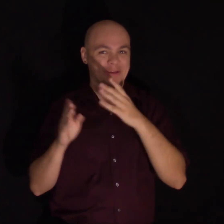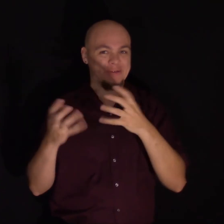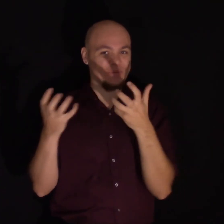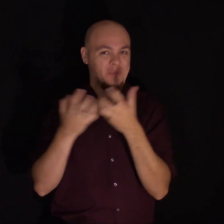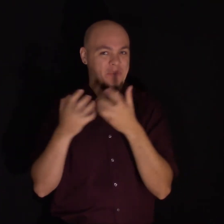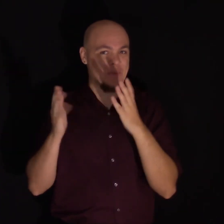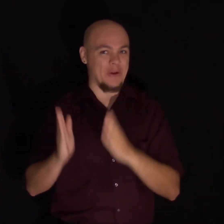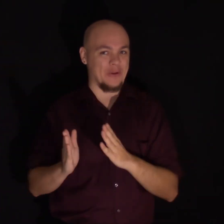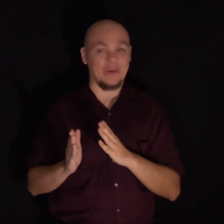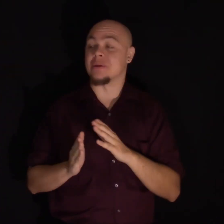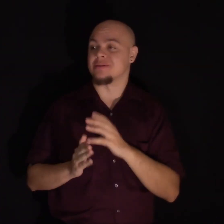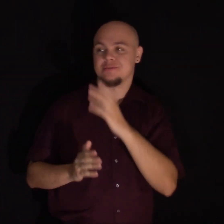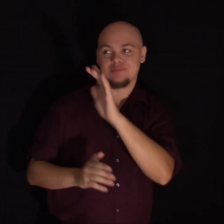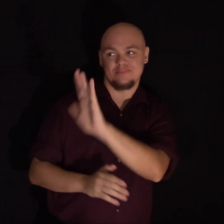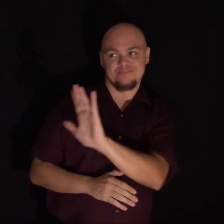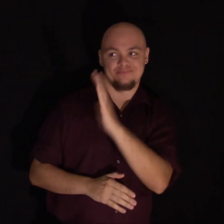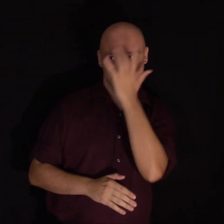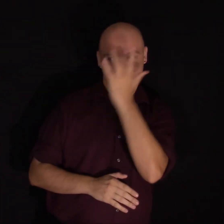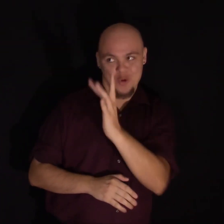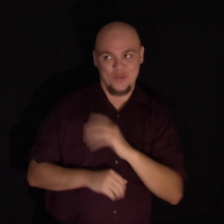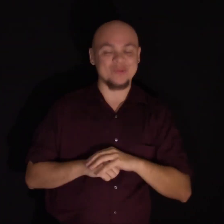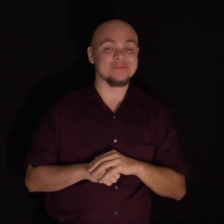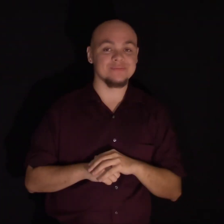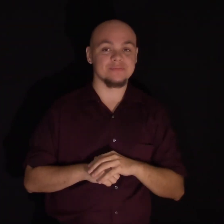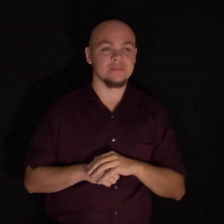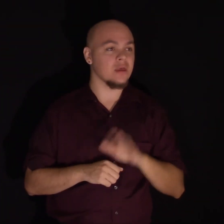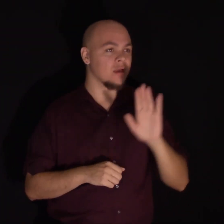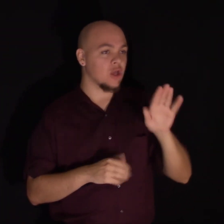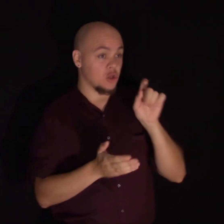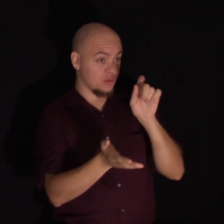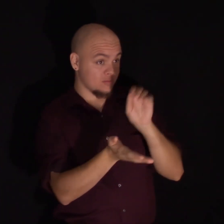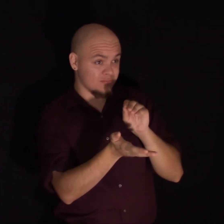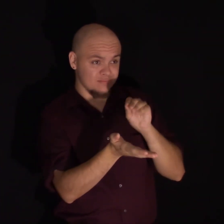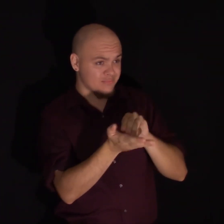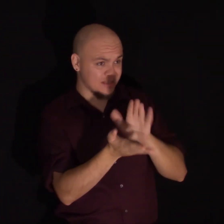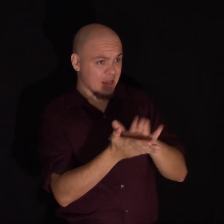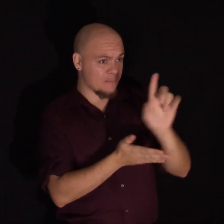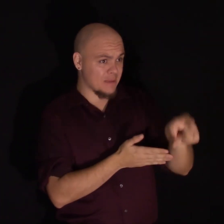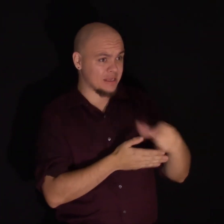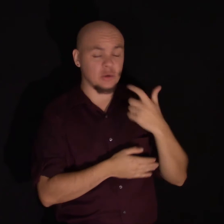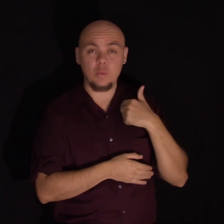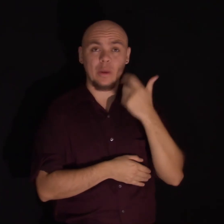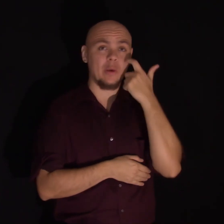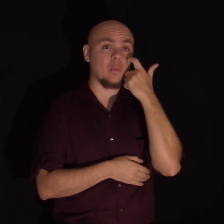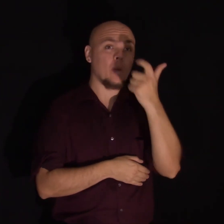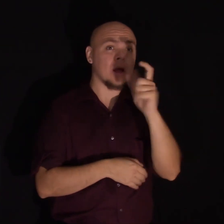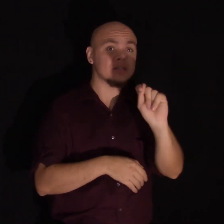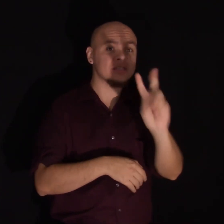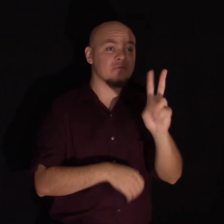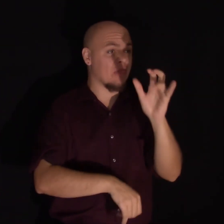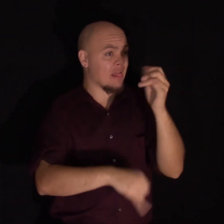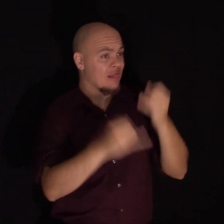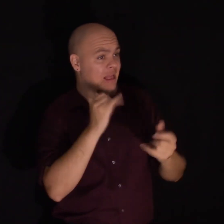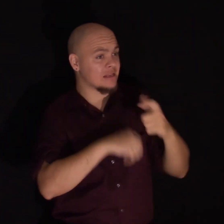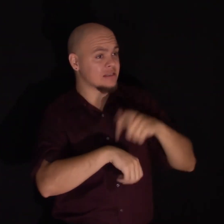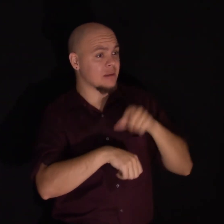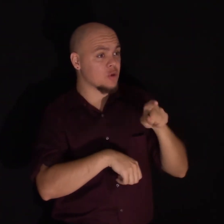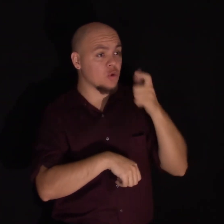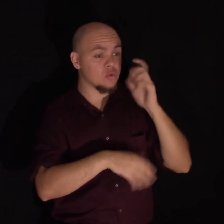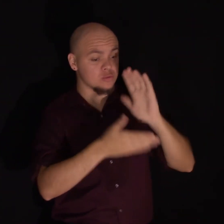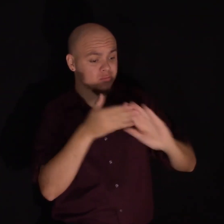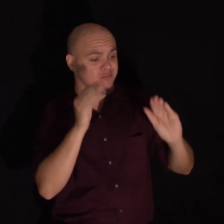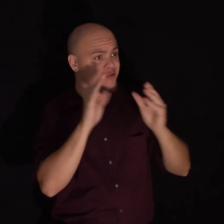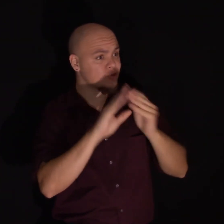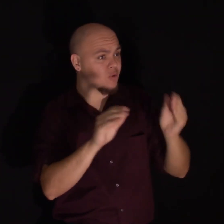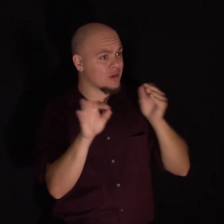guy. And he said, "You gotta write this down. We watch TV all the time. When's the last time you saw this story?